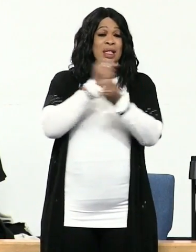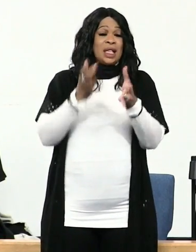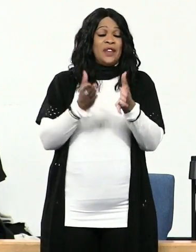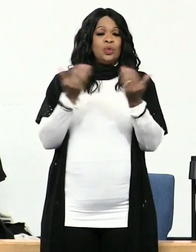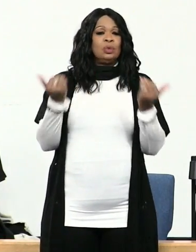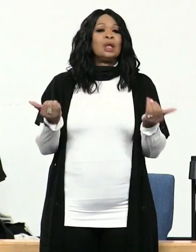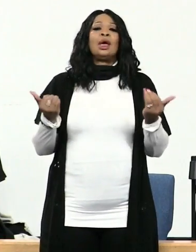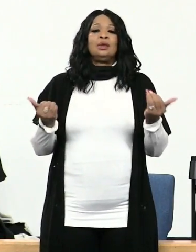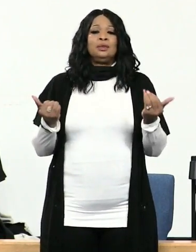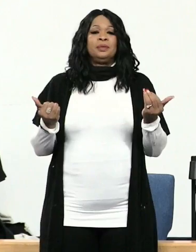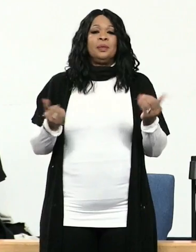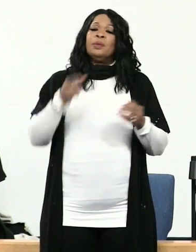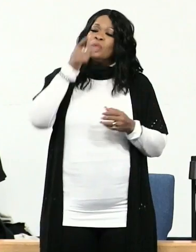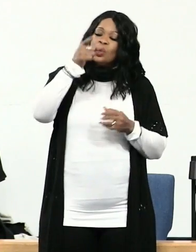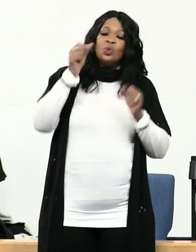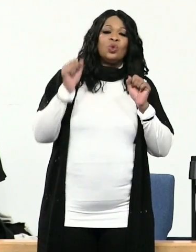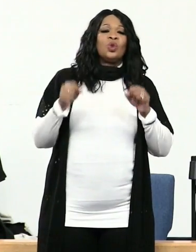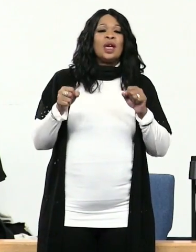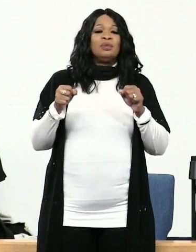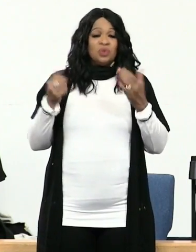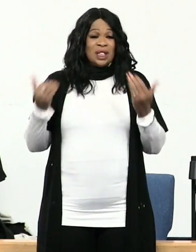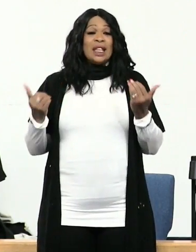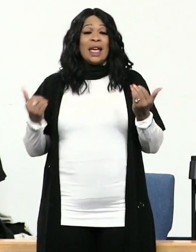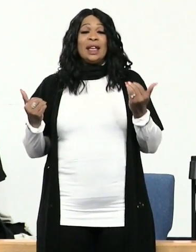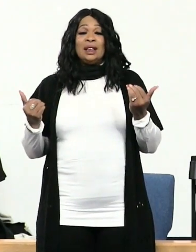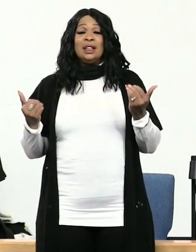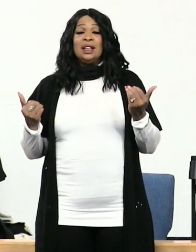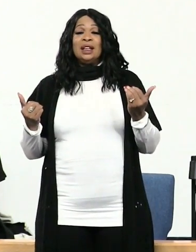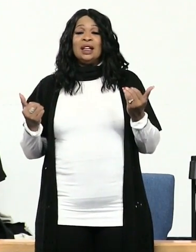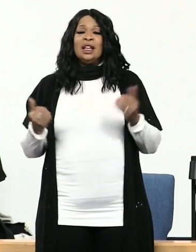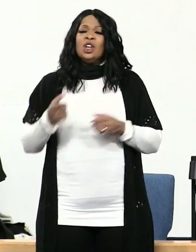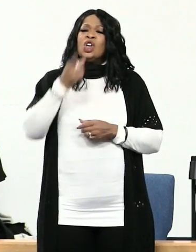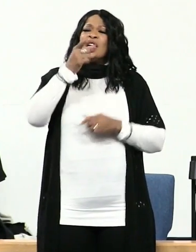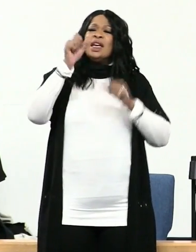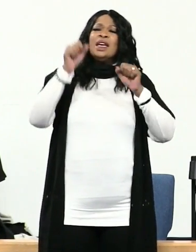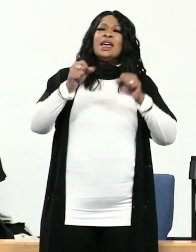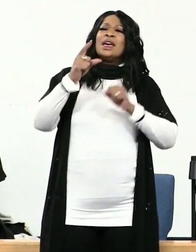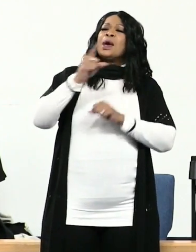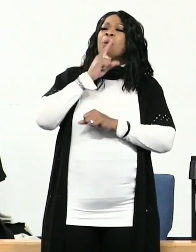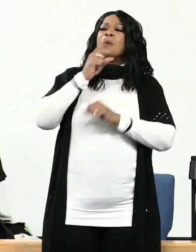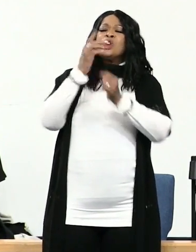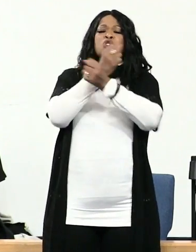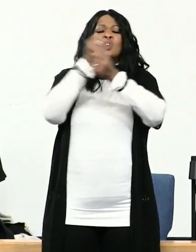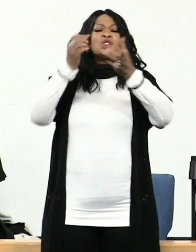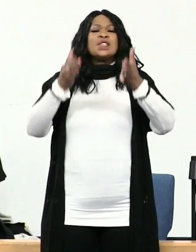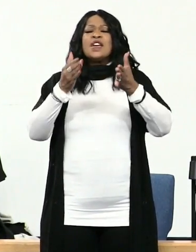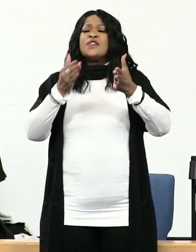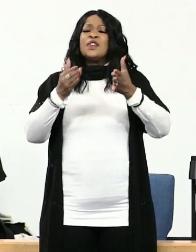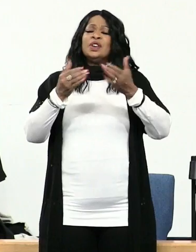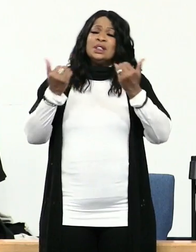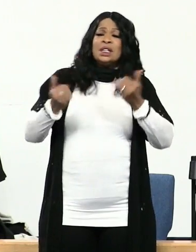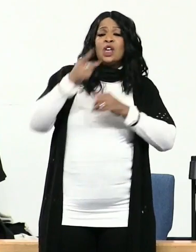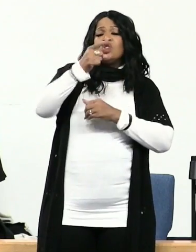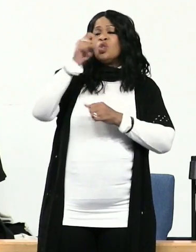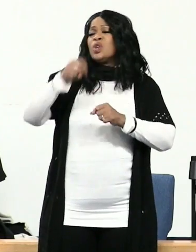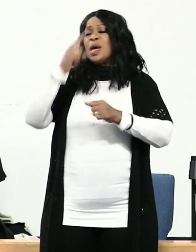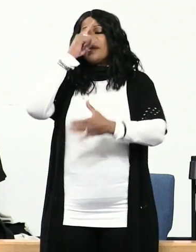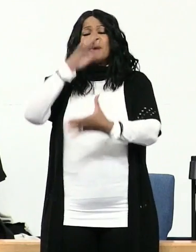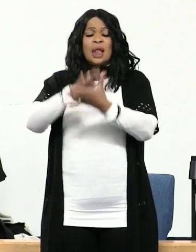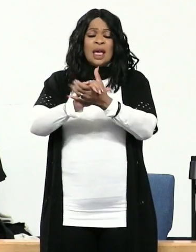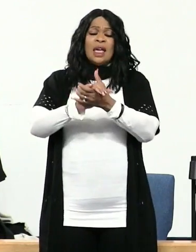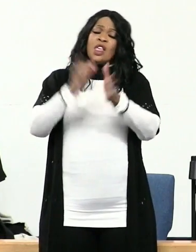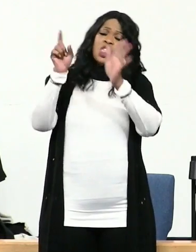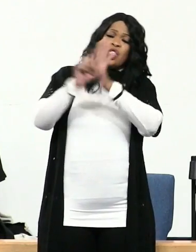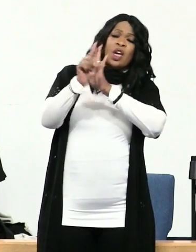he can be. Today he can be your Savior. Today you can believe the